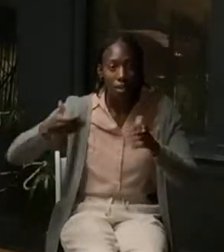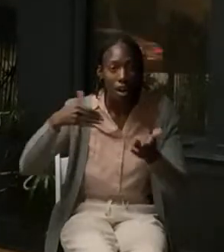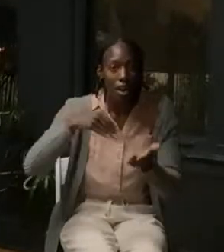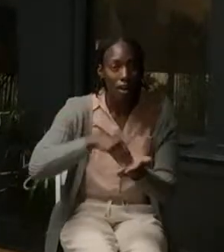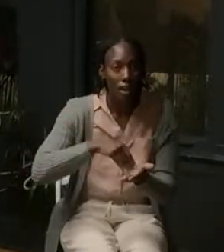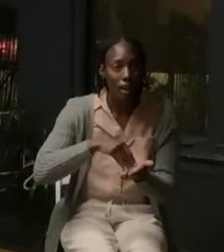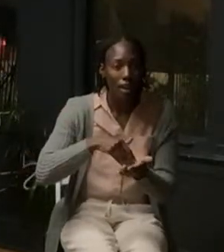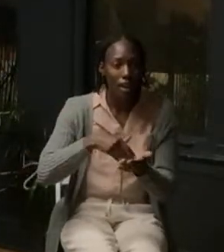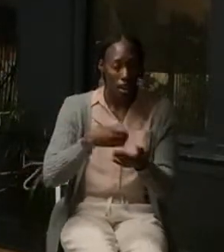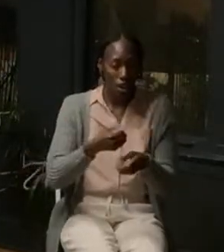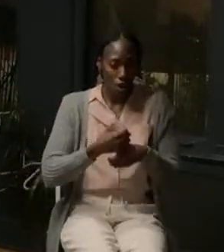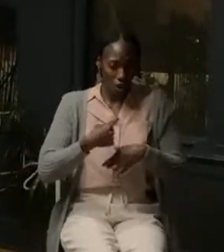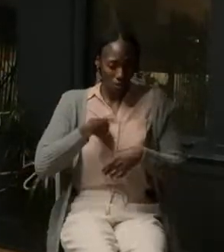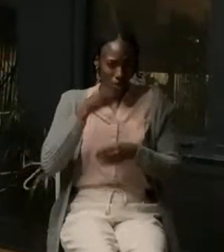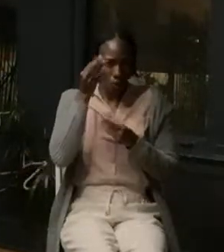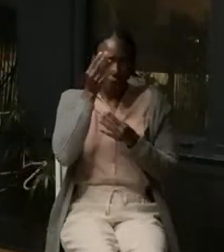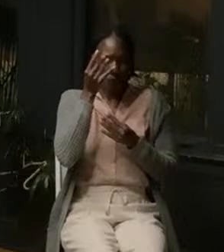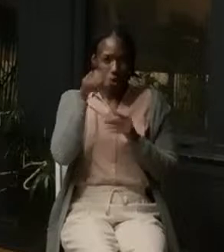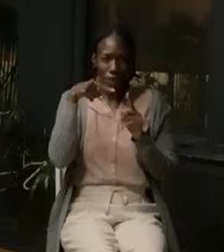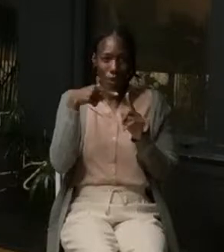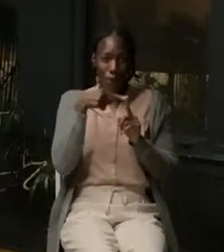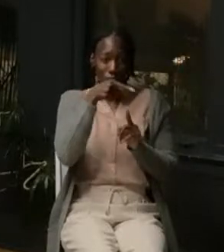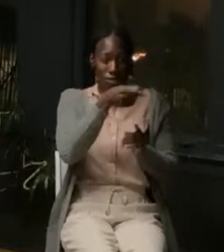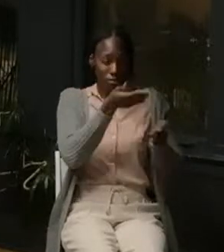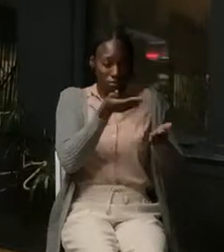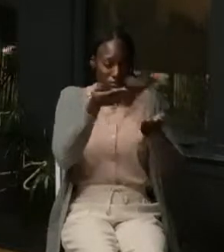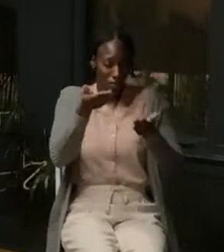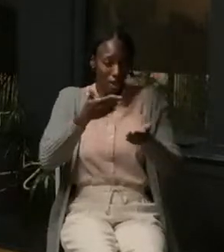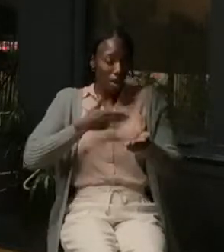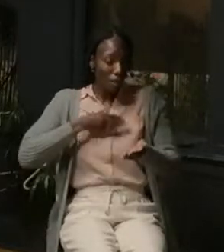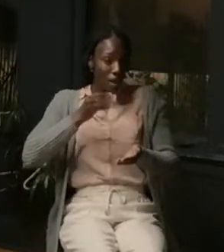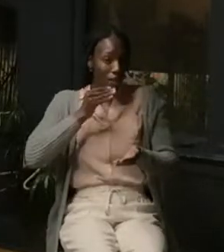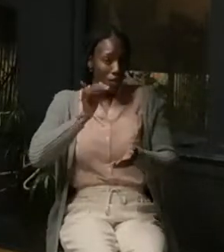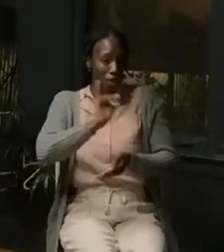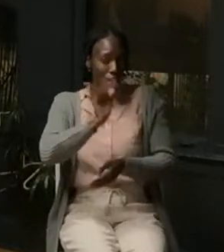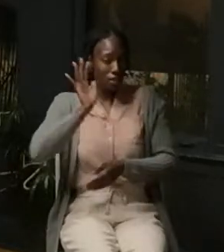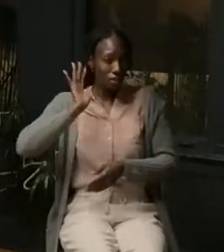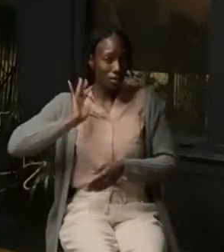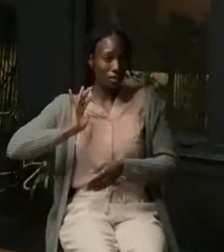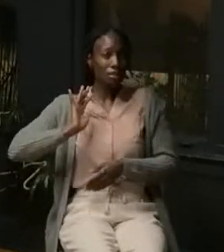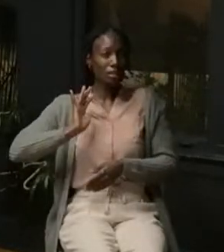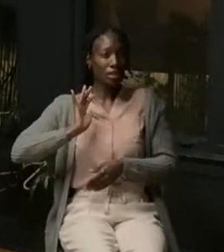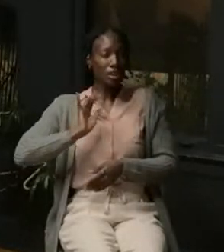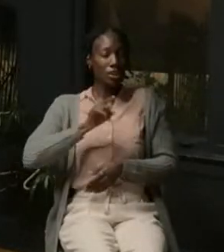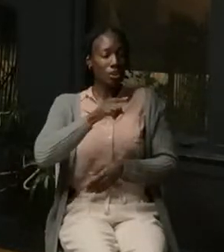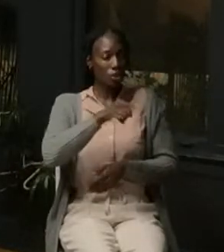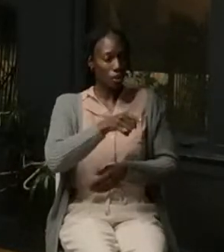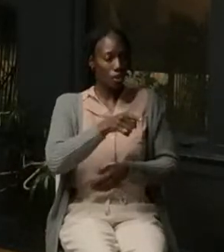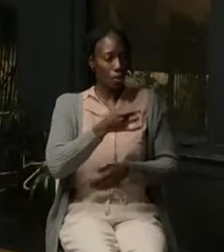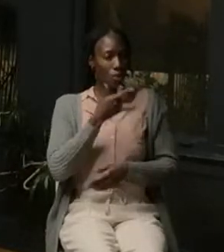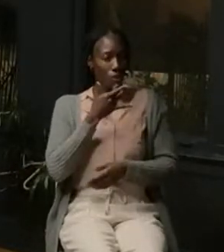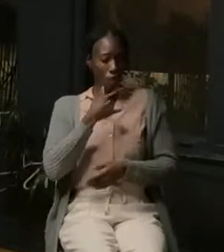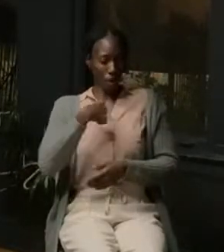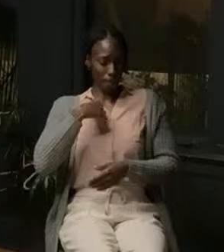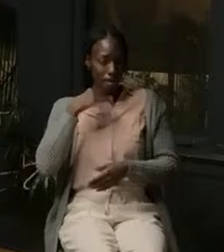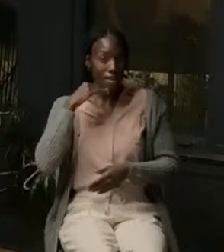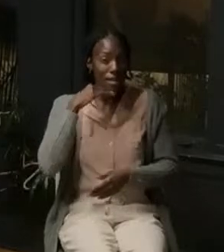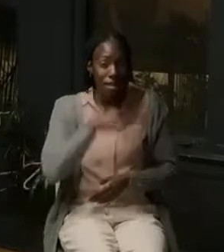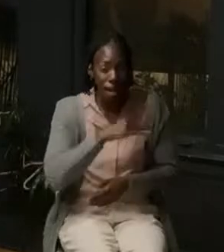when you serve my food like you used to. You would have me lie about